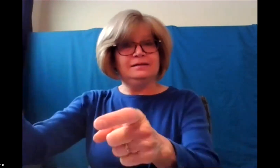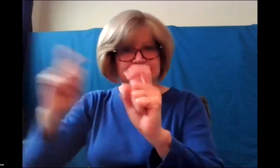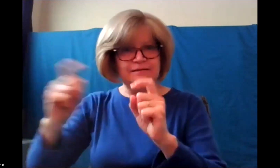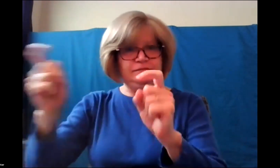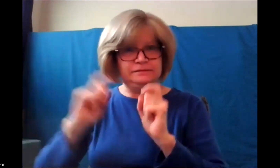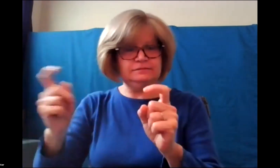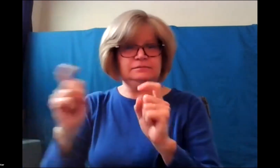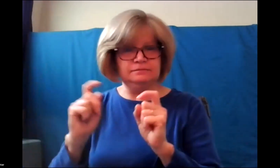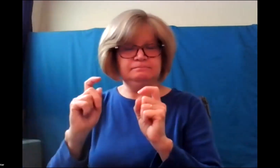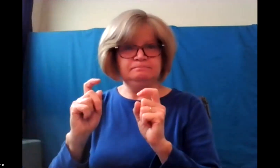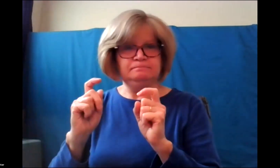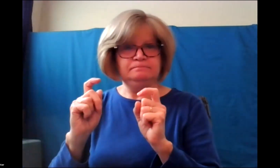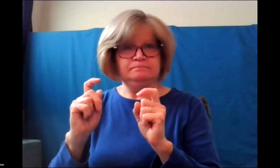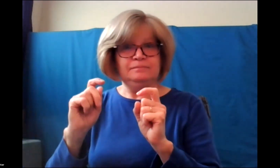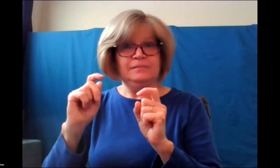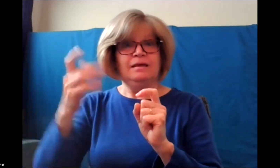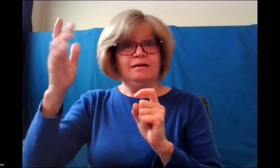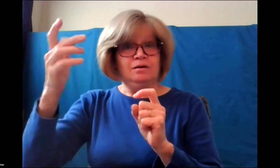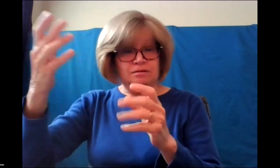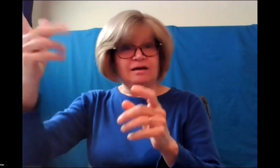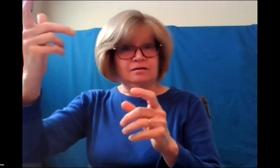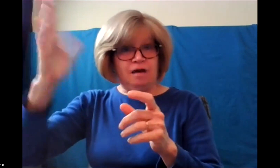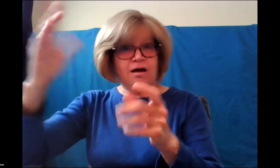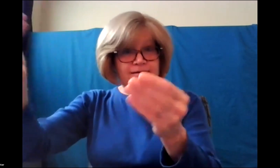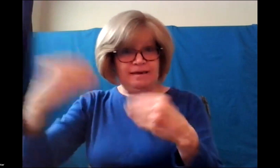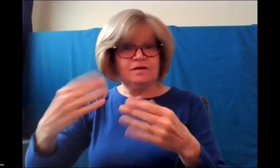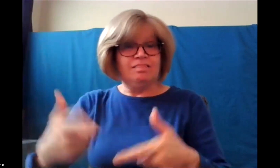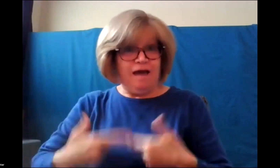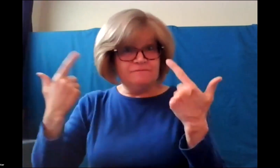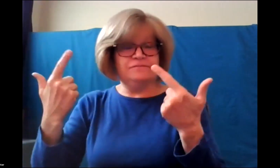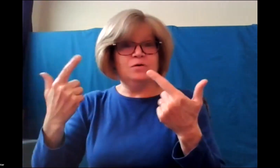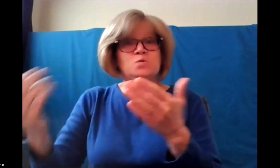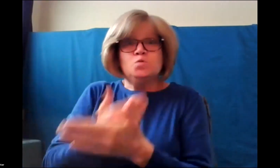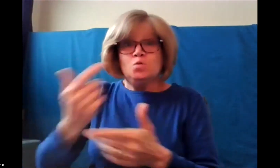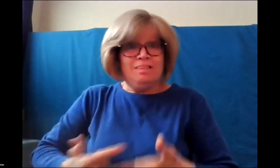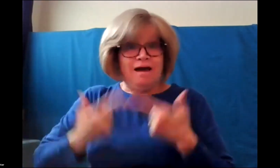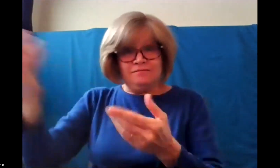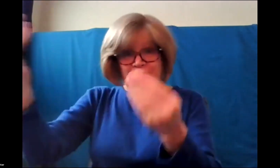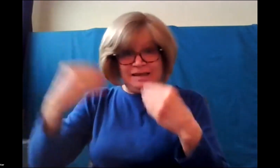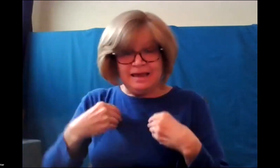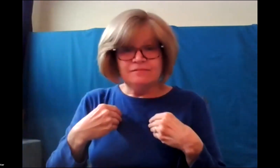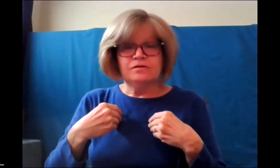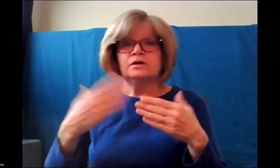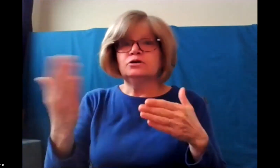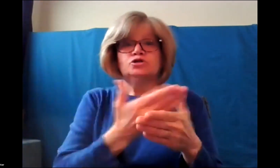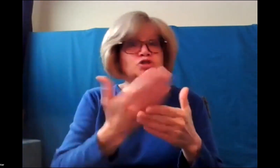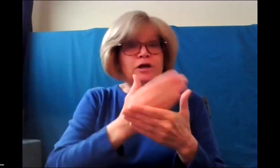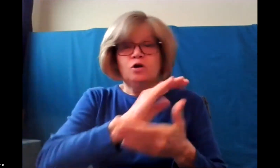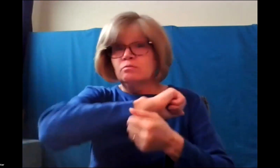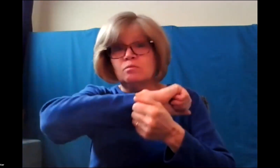him, took the life that God gave him, took the new life that God gave him, and shared them all.